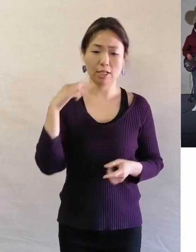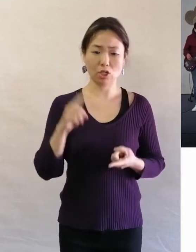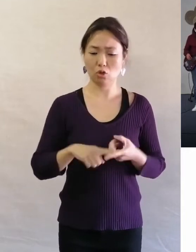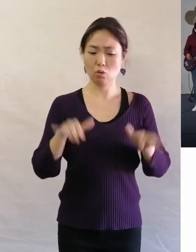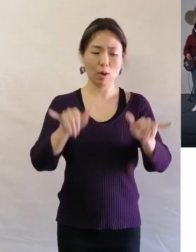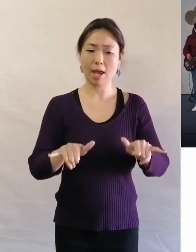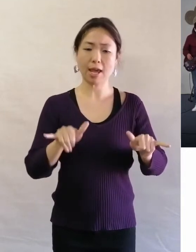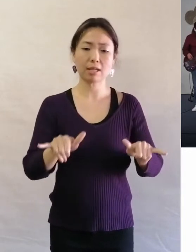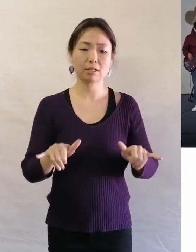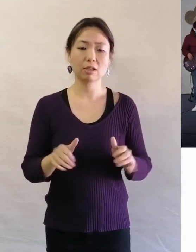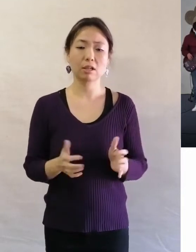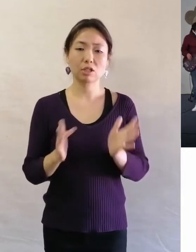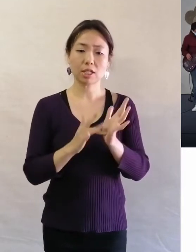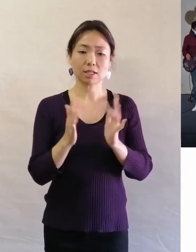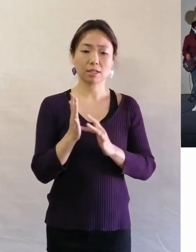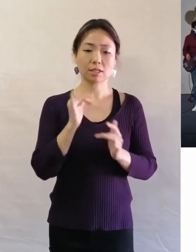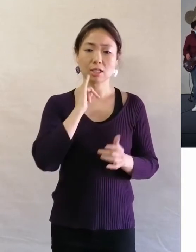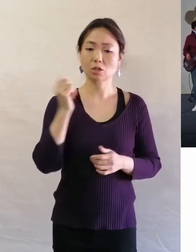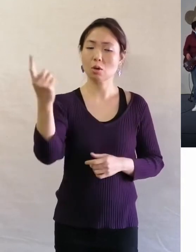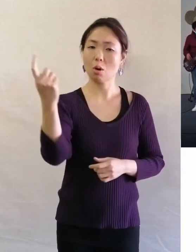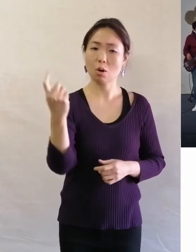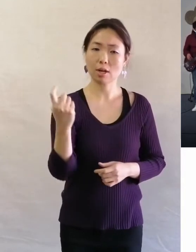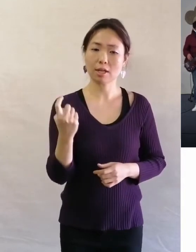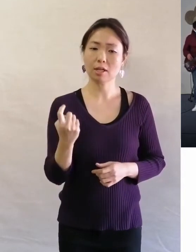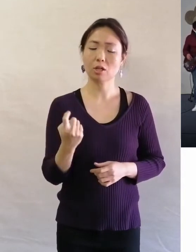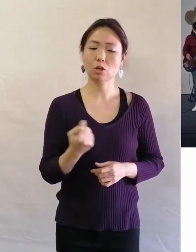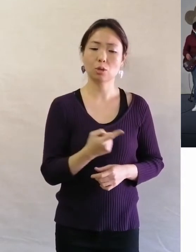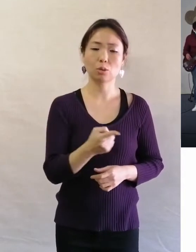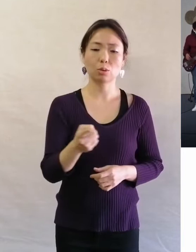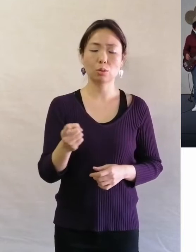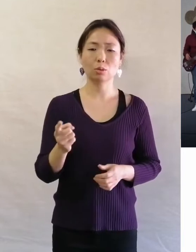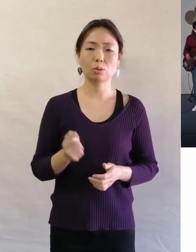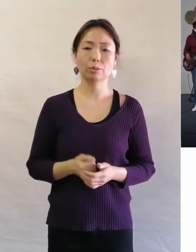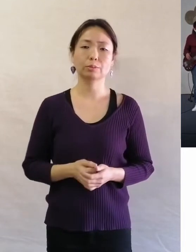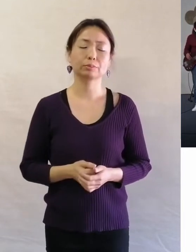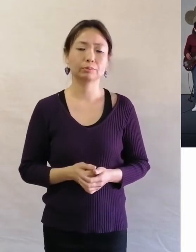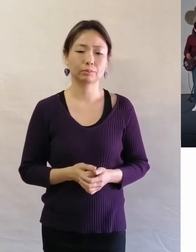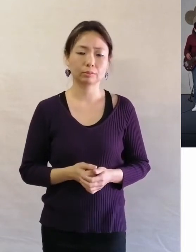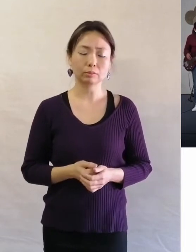to waste. Jesus is calling you.